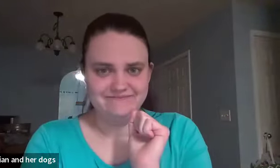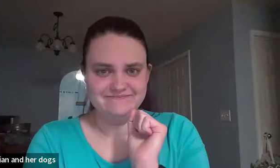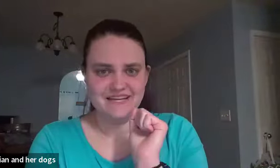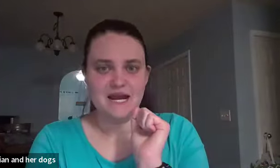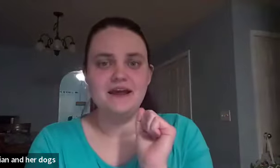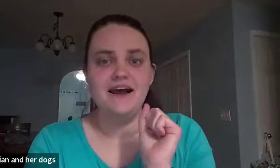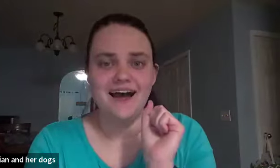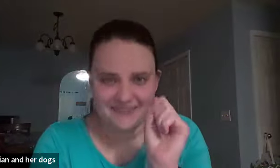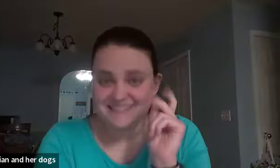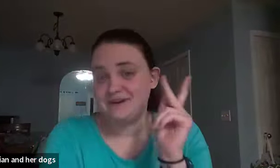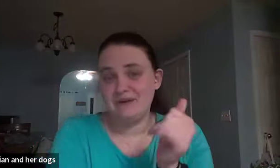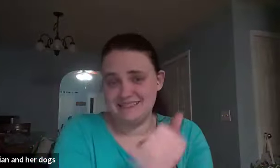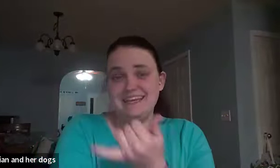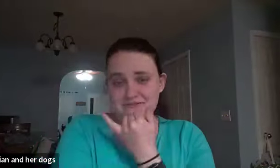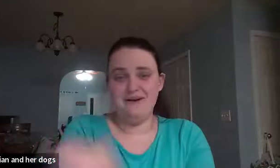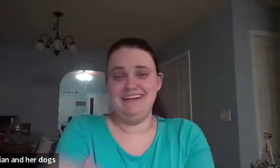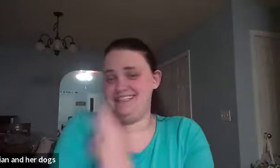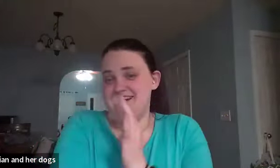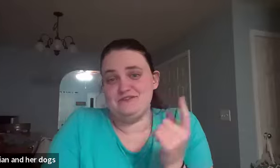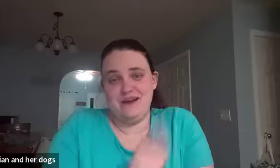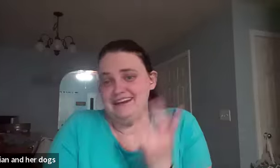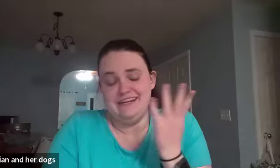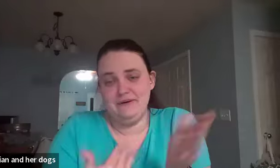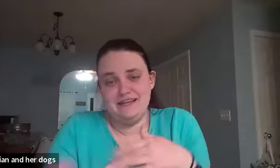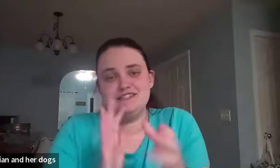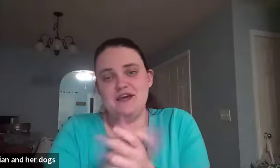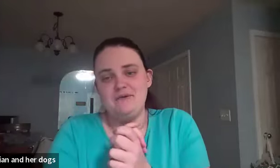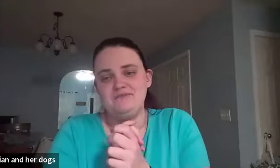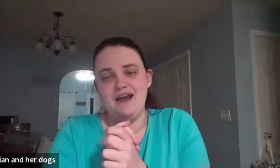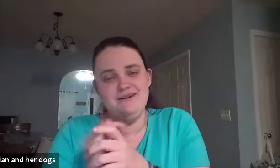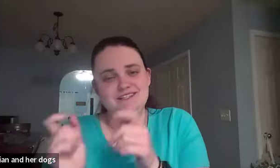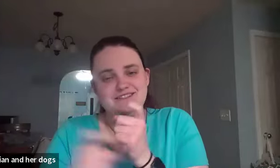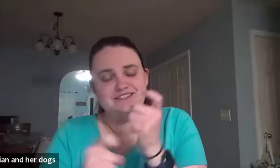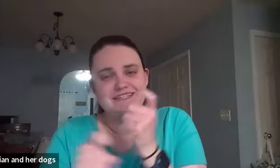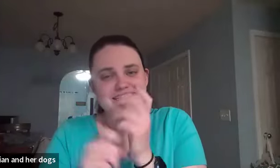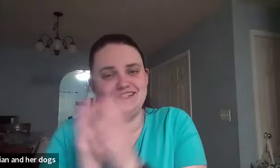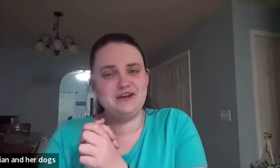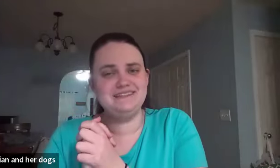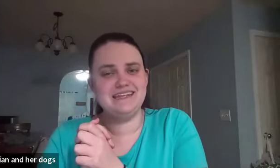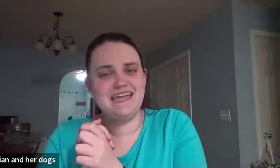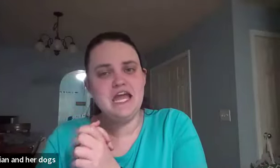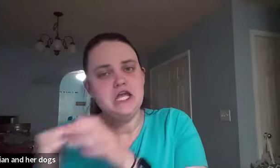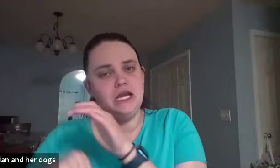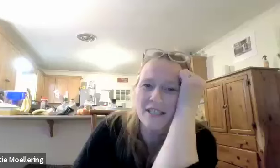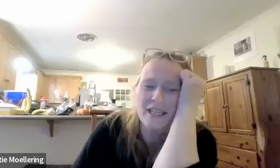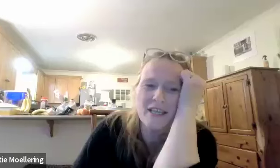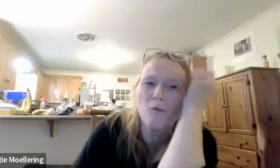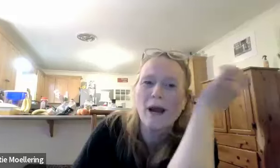tragedy. And I went, okay, so I was saying it wrong. It didn't feel right anyways. So I always teasingly joke and say, Honestly, why